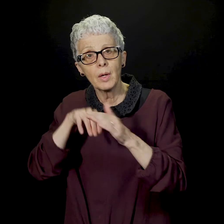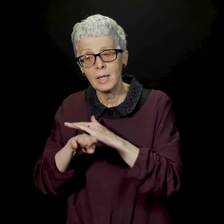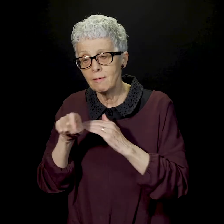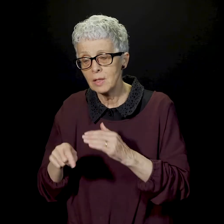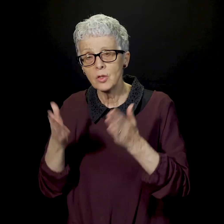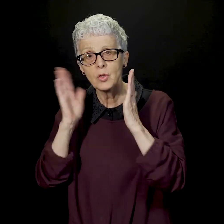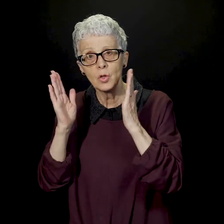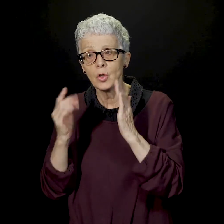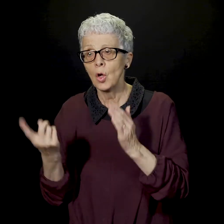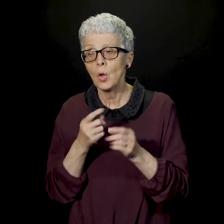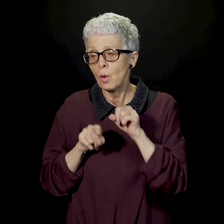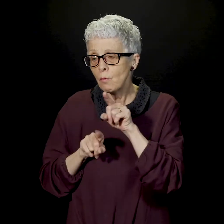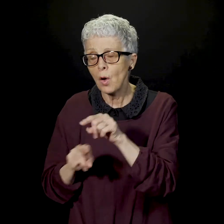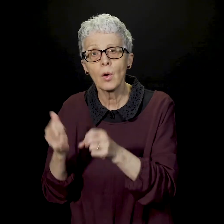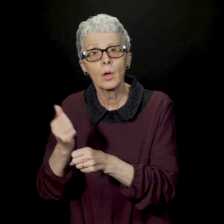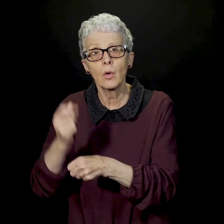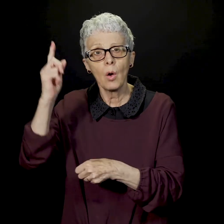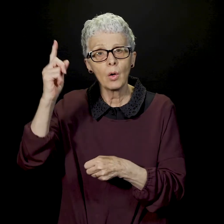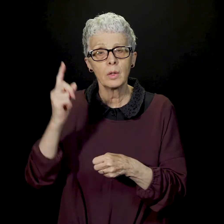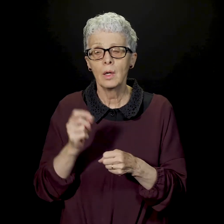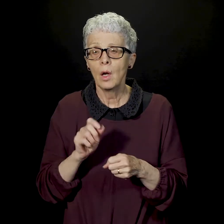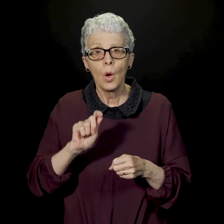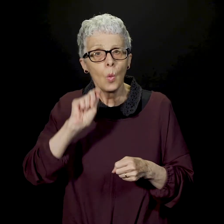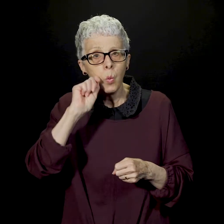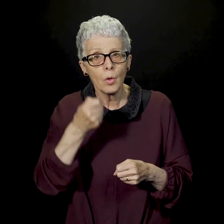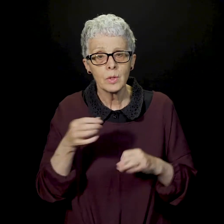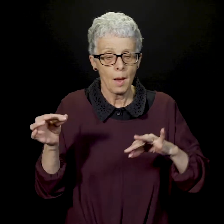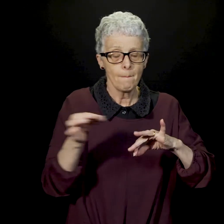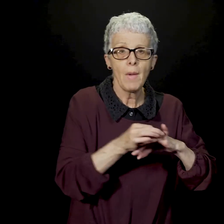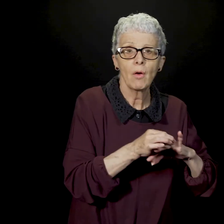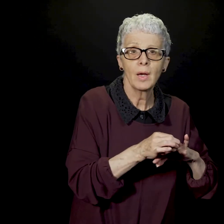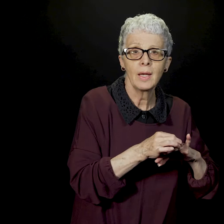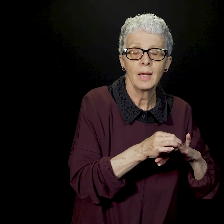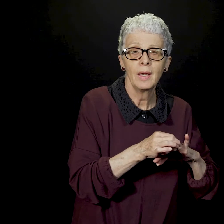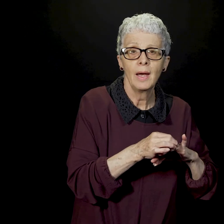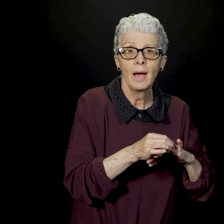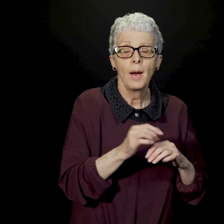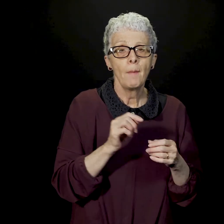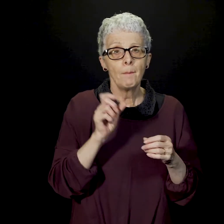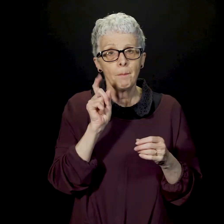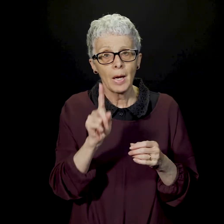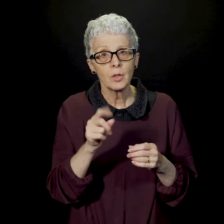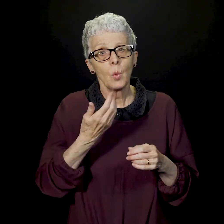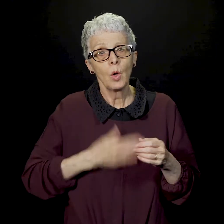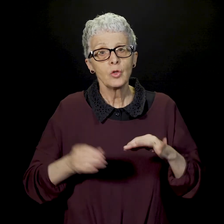faith. That we can look around to each other and go, I want to follow Jesus as passionately as that.